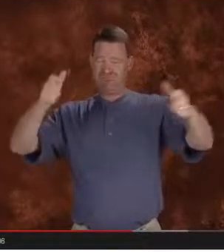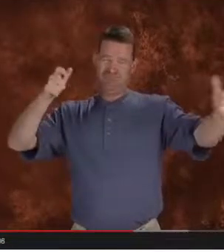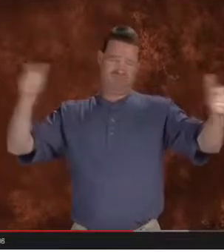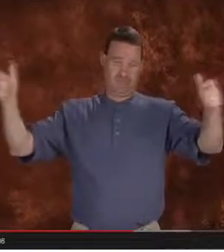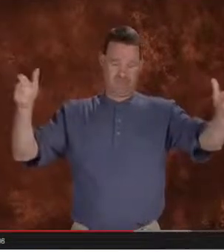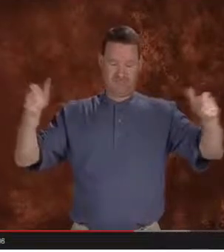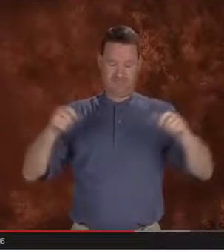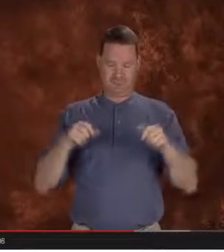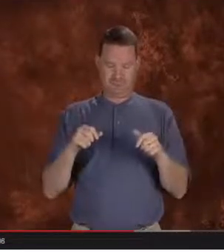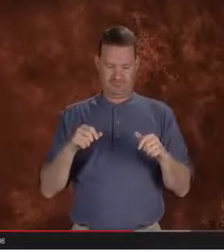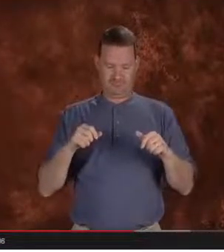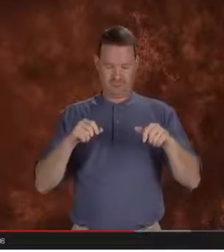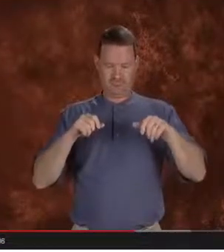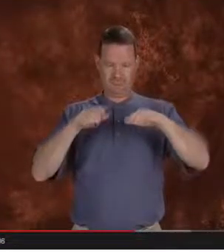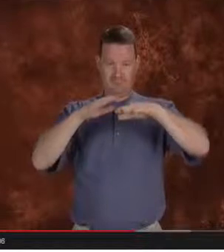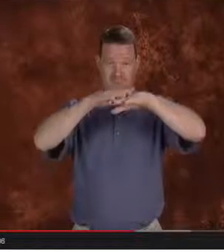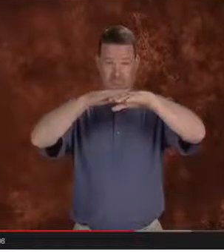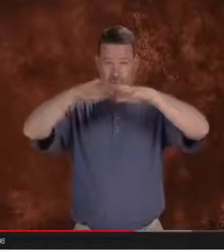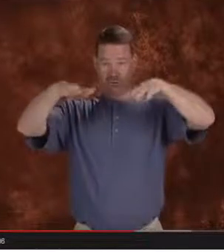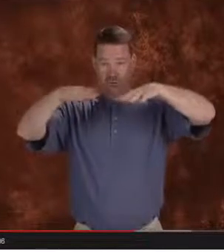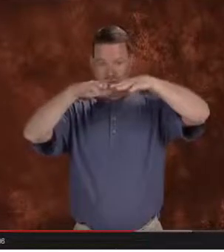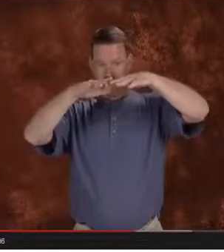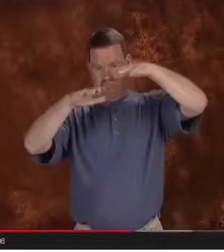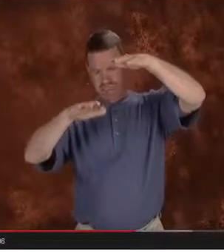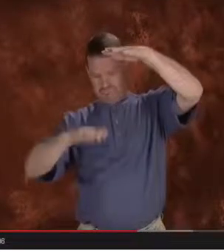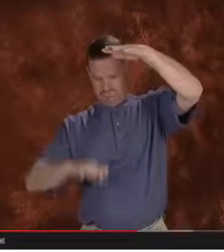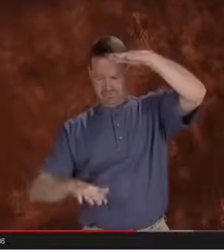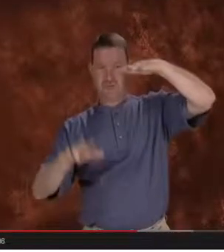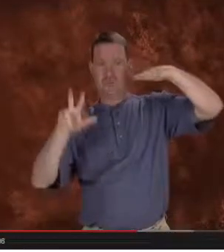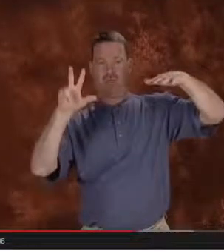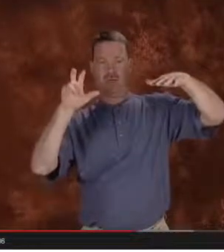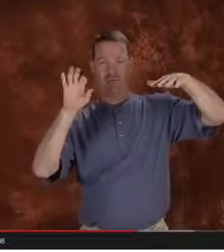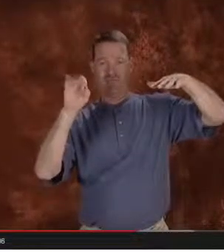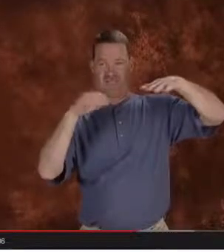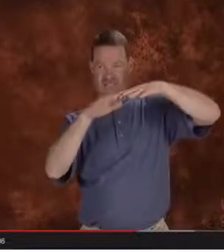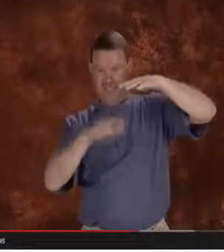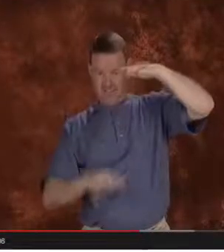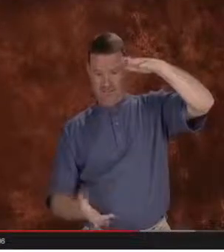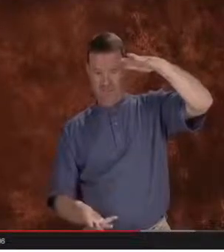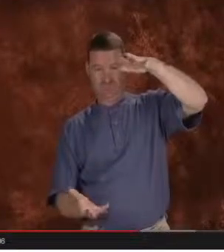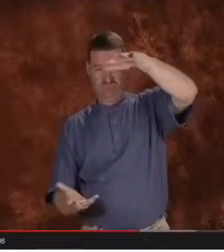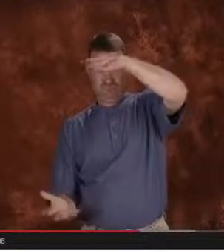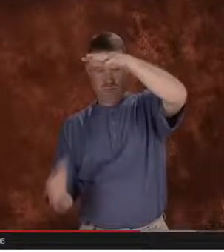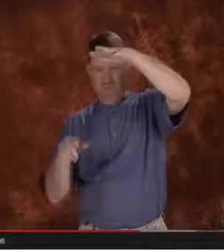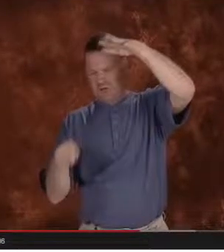Another example of how science works is to take a look at the ocean.